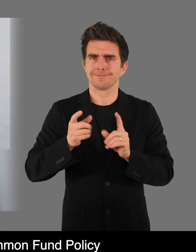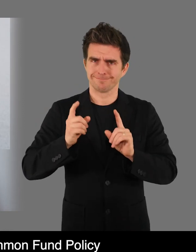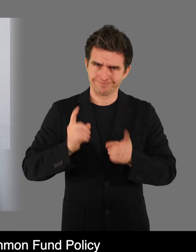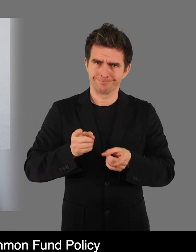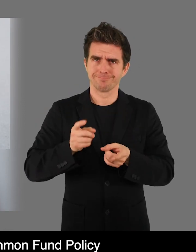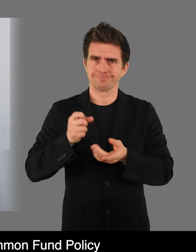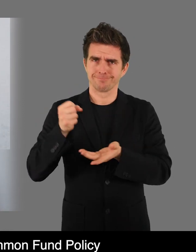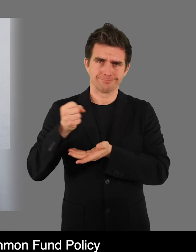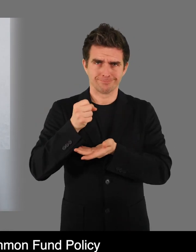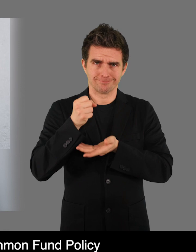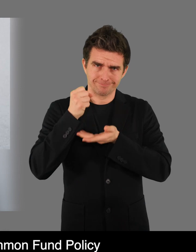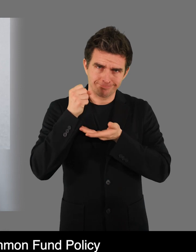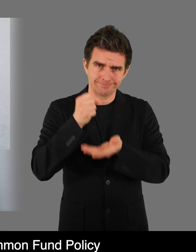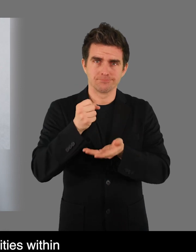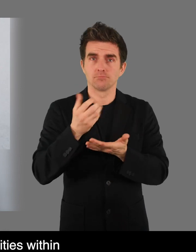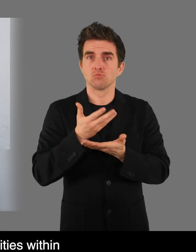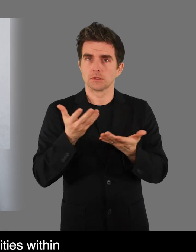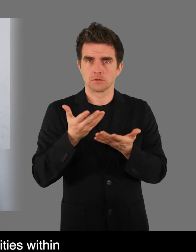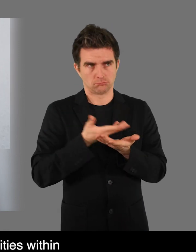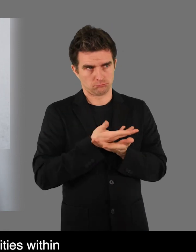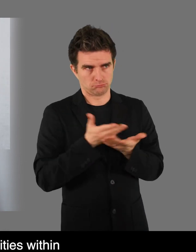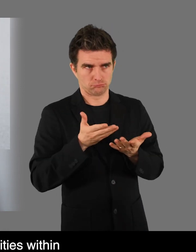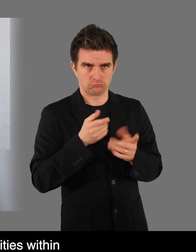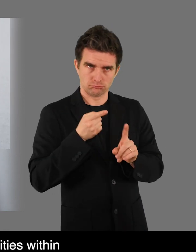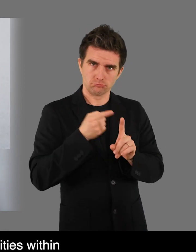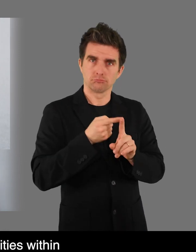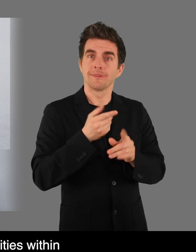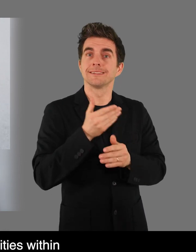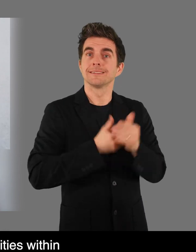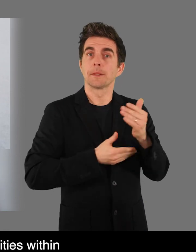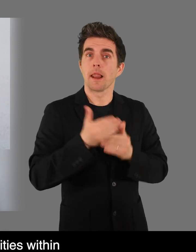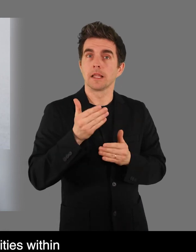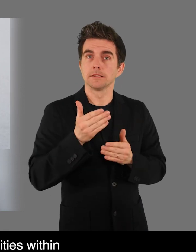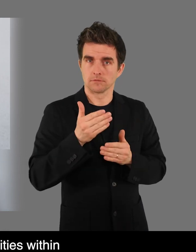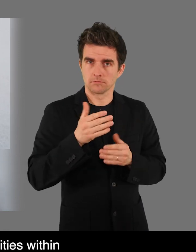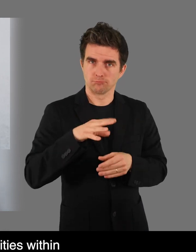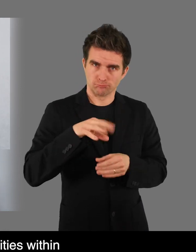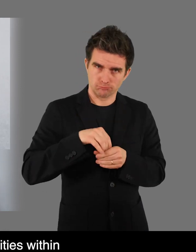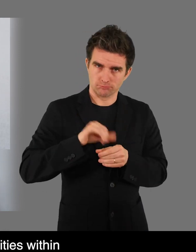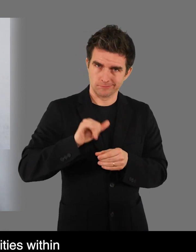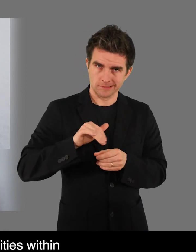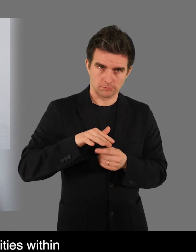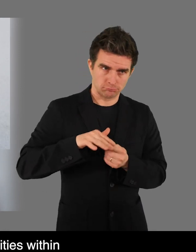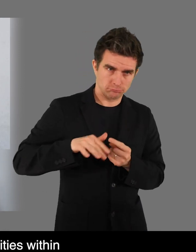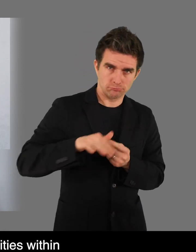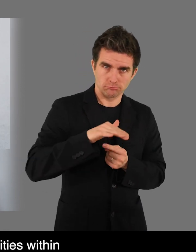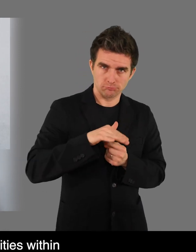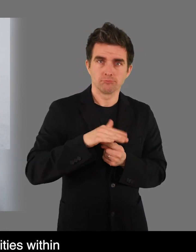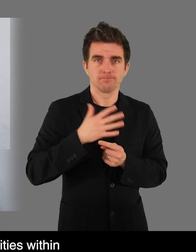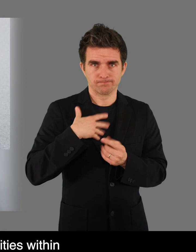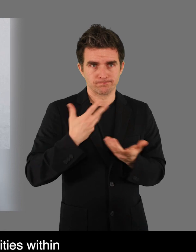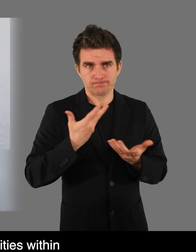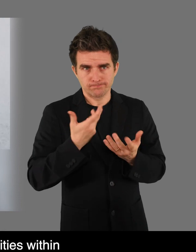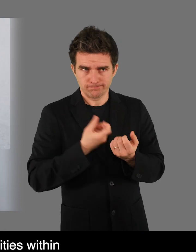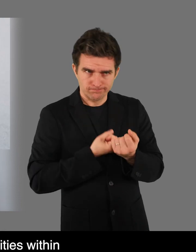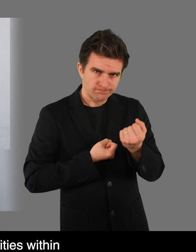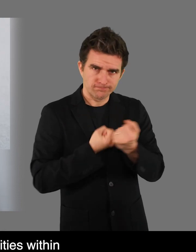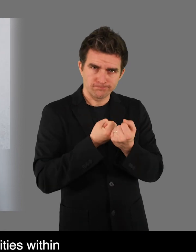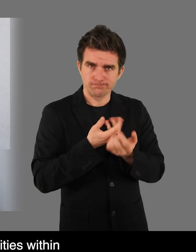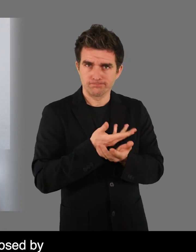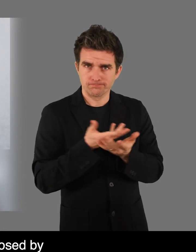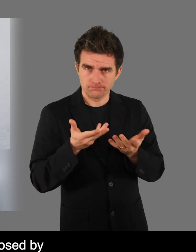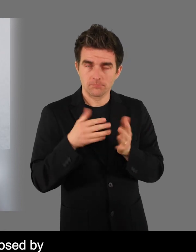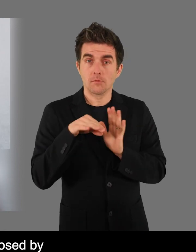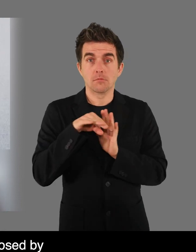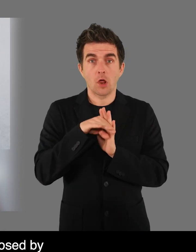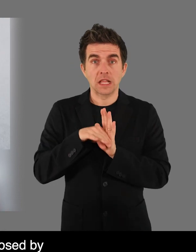which is a statutory grant that's given to persons with disabilities within the local setup for their own